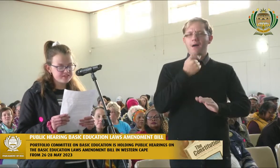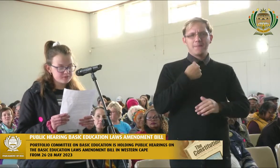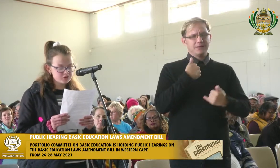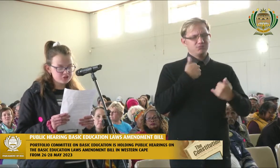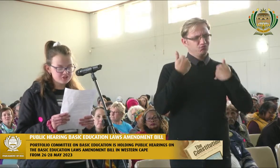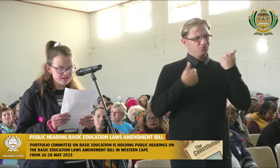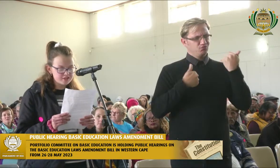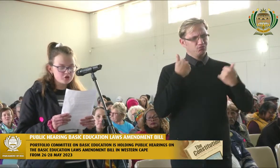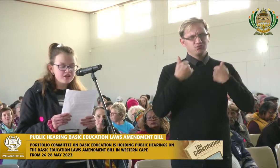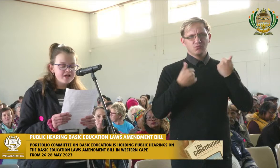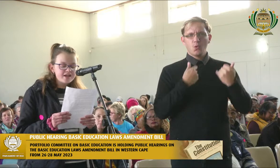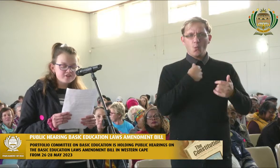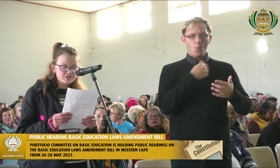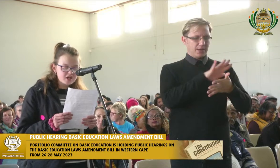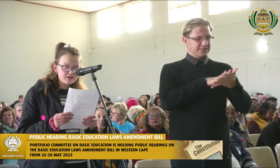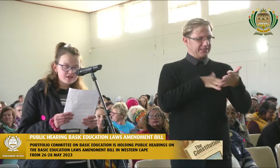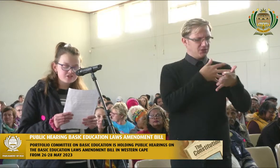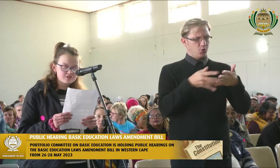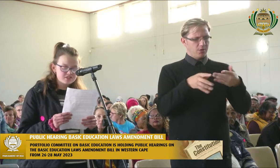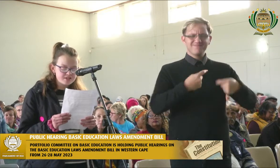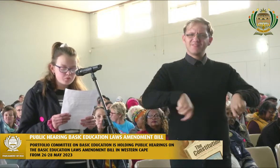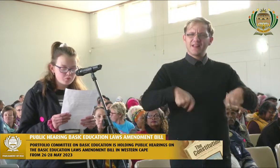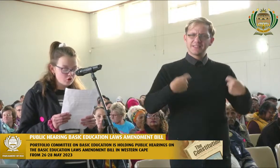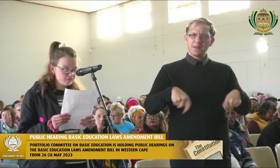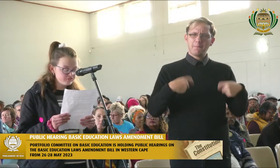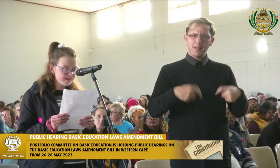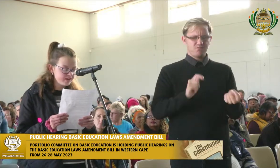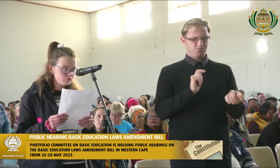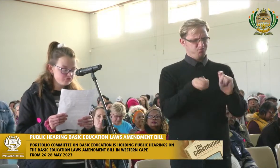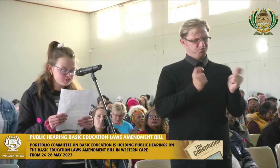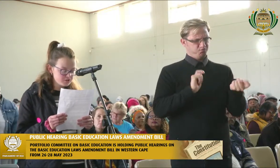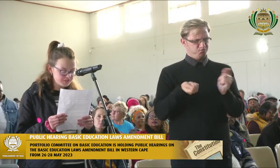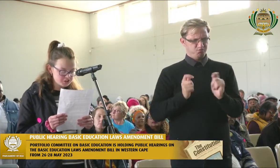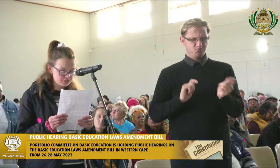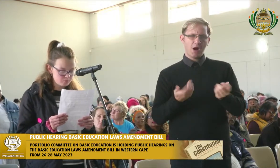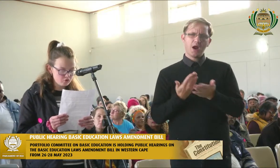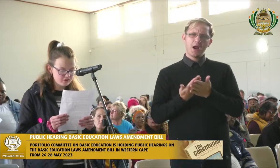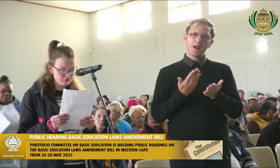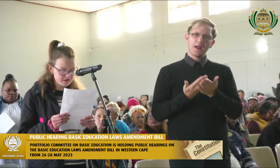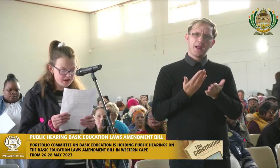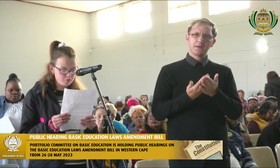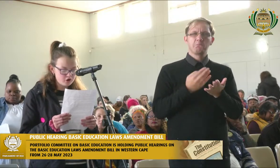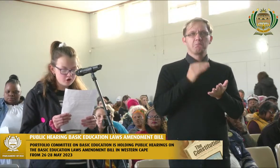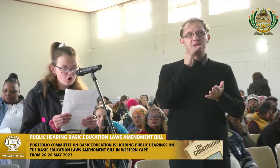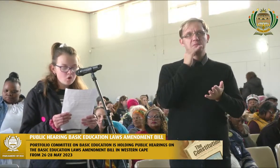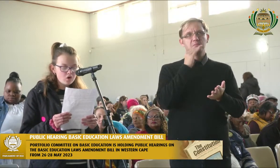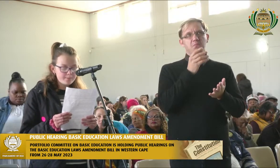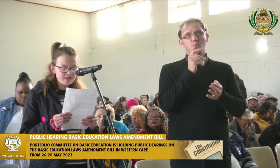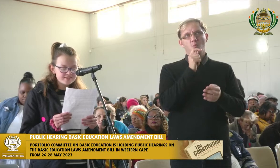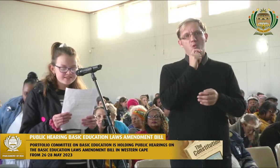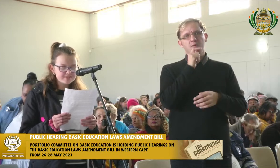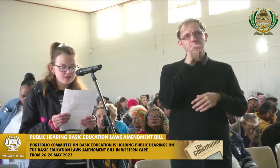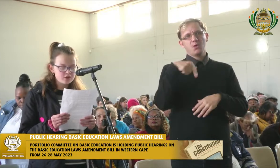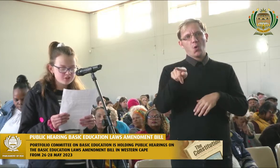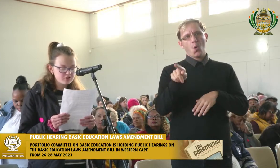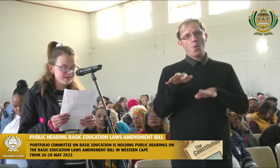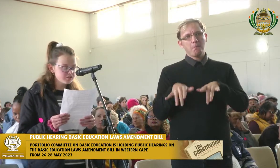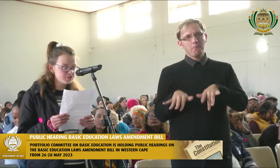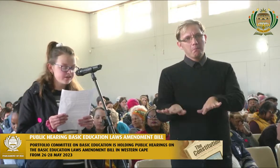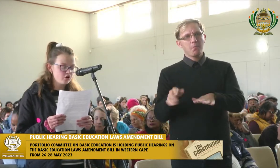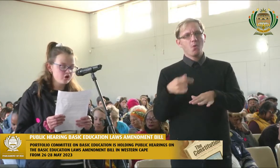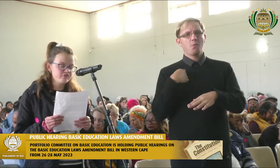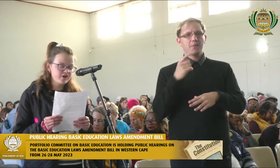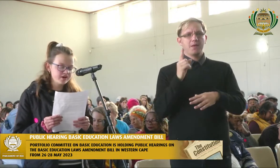with a flexible schedule. Living so close to the sea, we would often head off to the beach in the morning for an hour. Or I might attend a